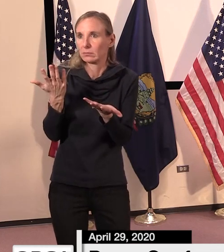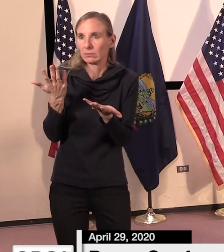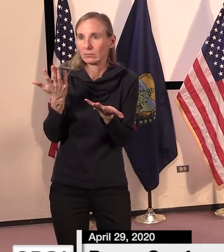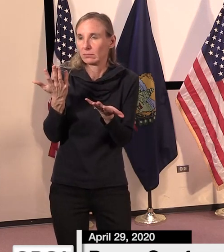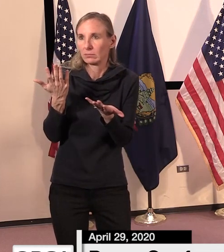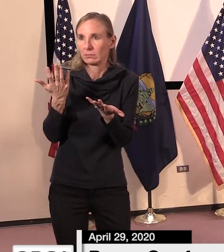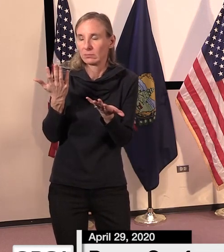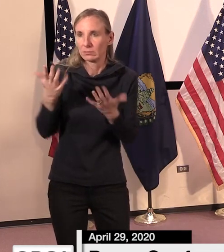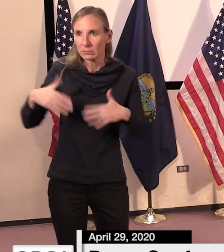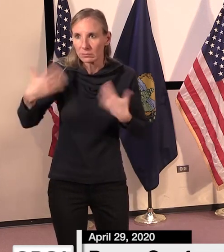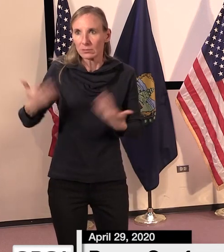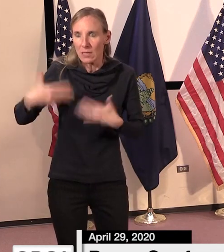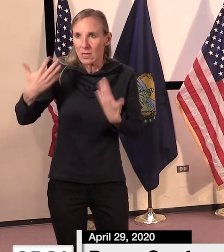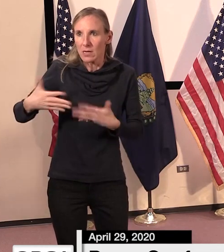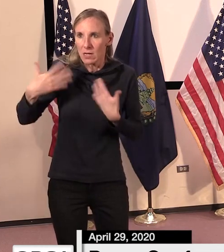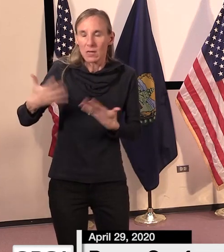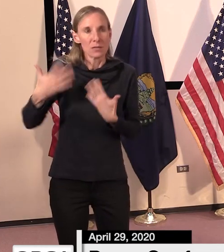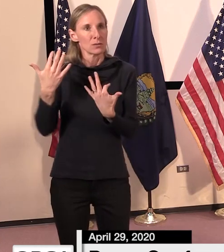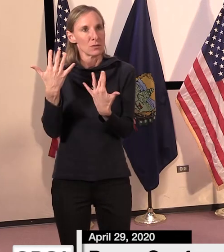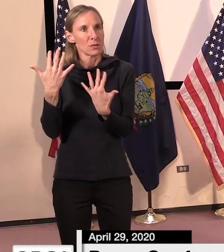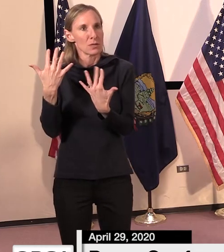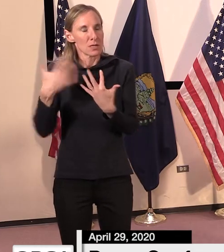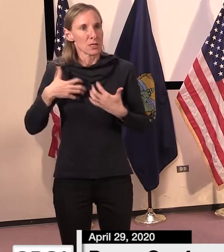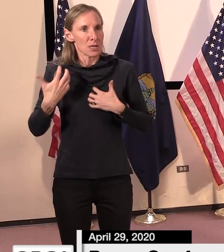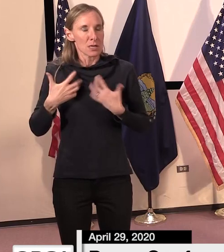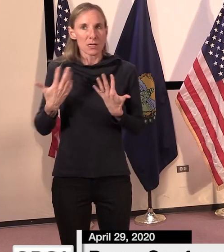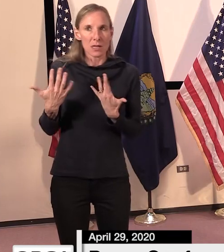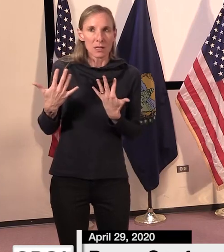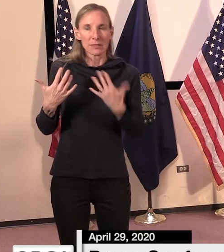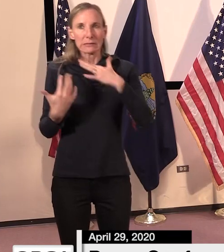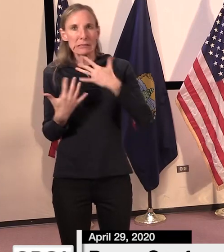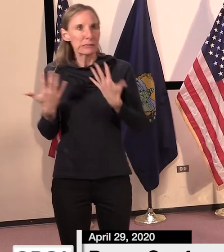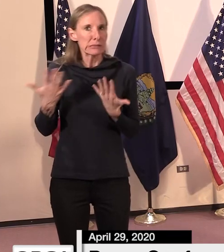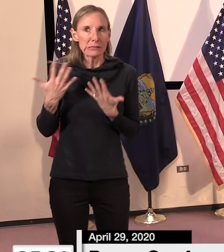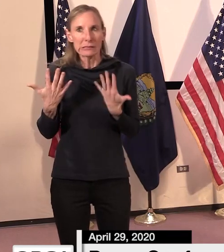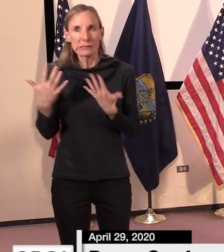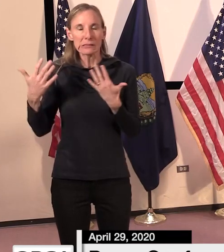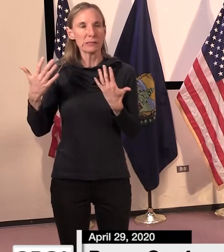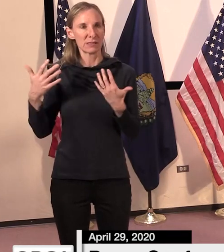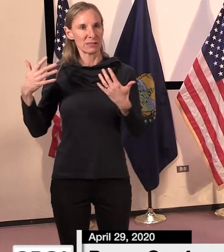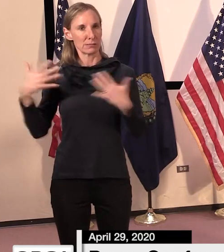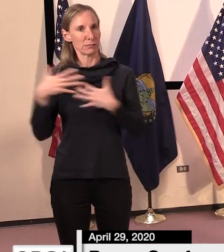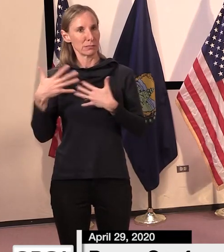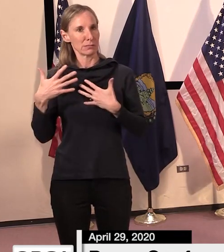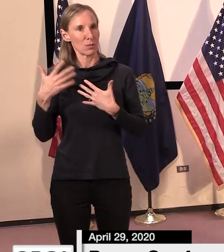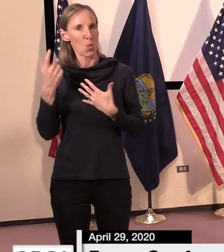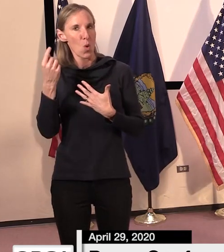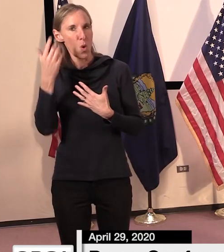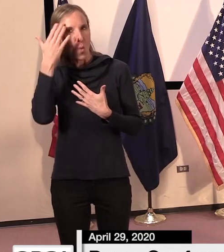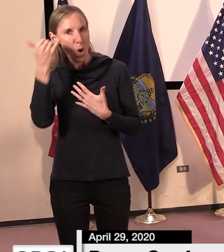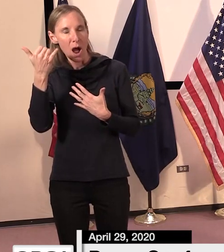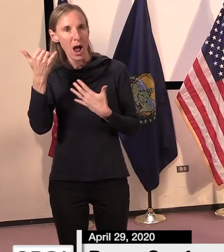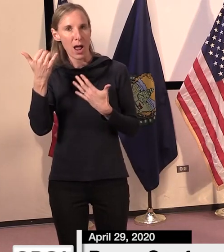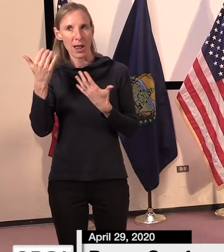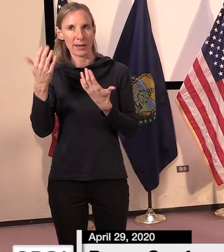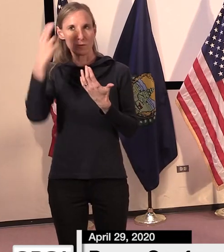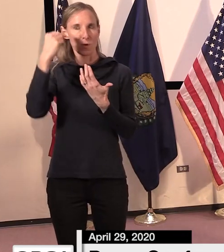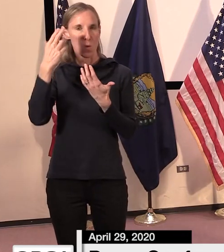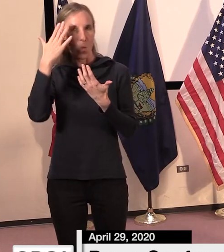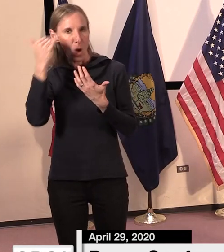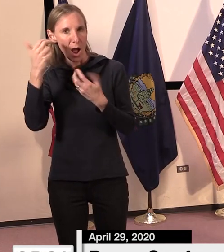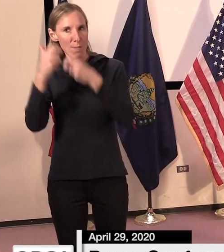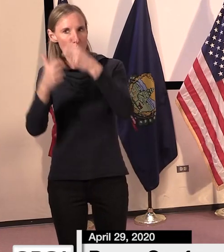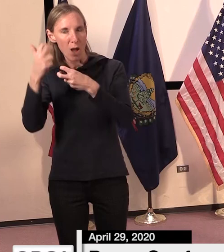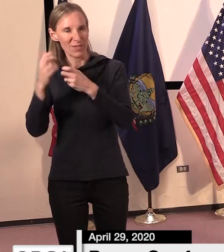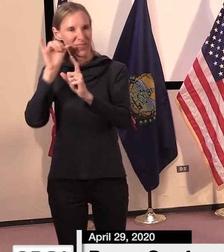them in some degree of anxiety. So I do want to point out that